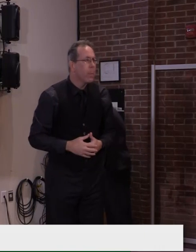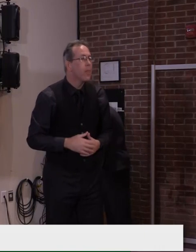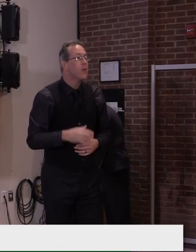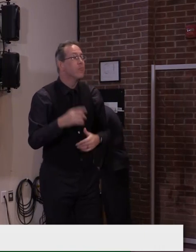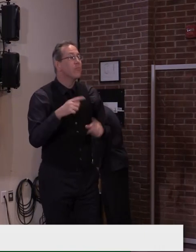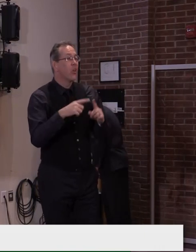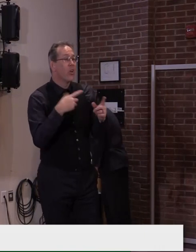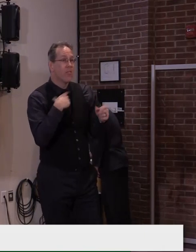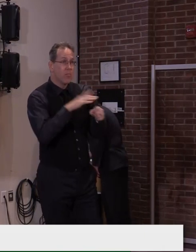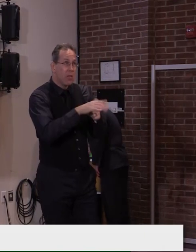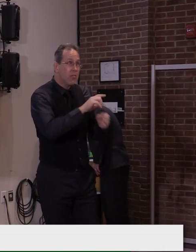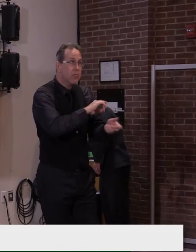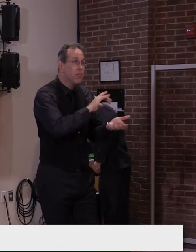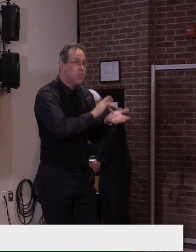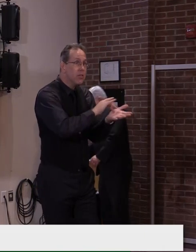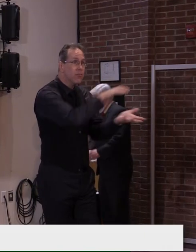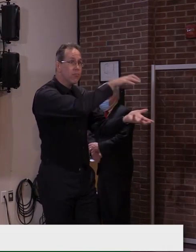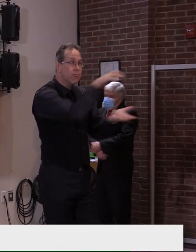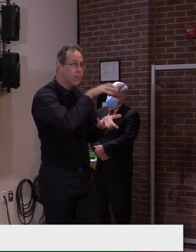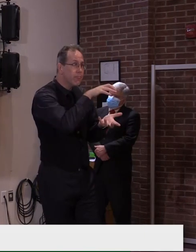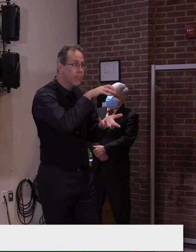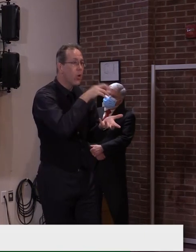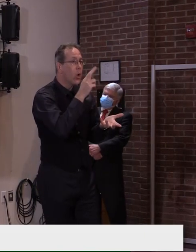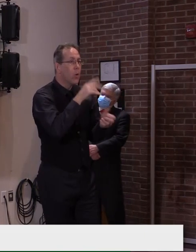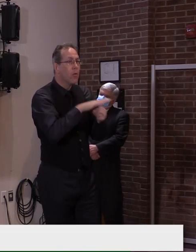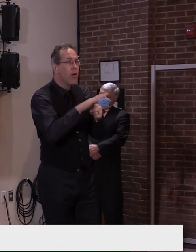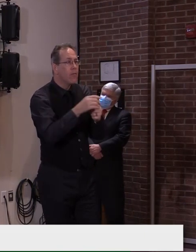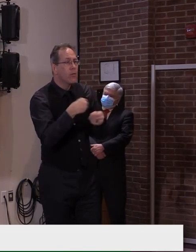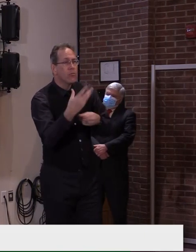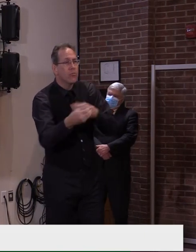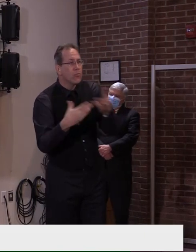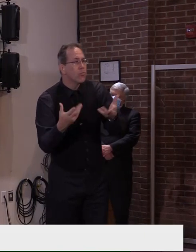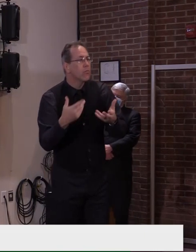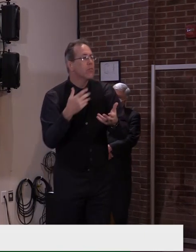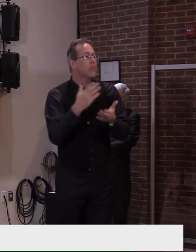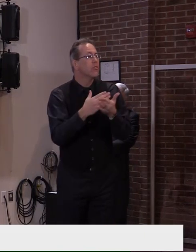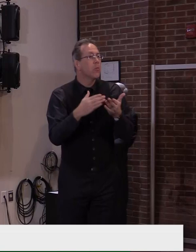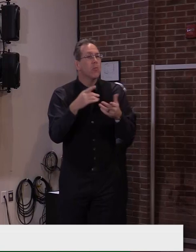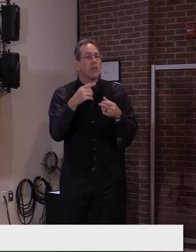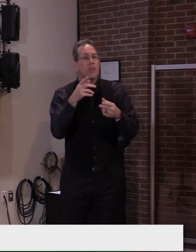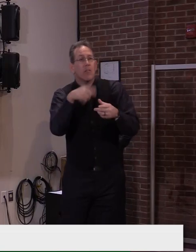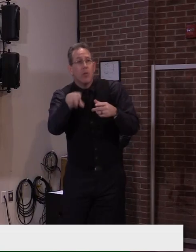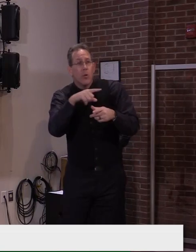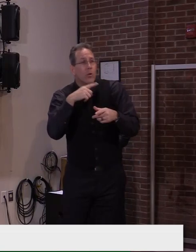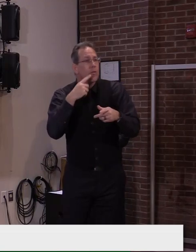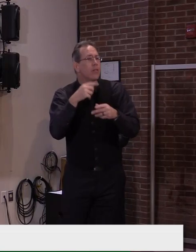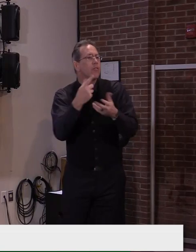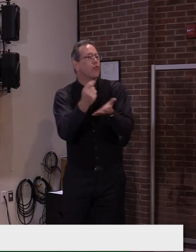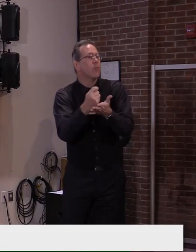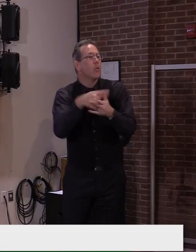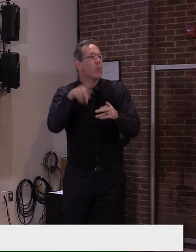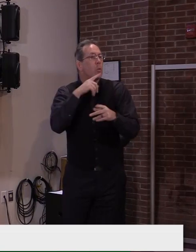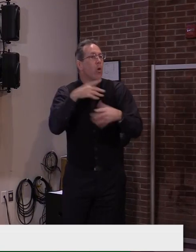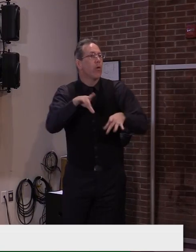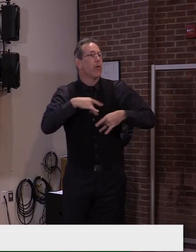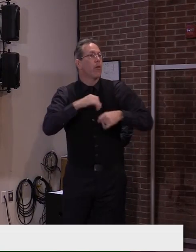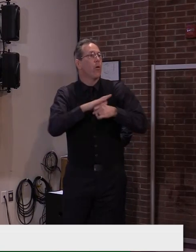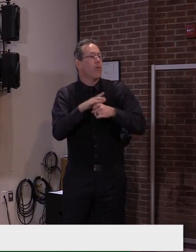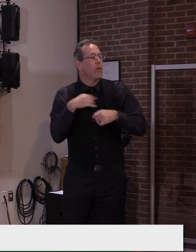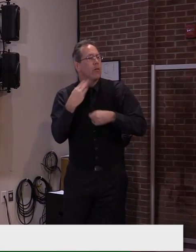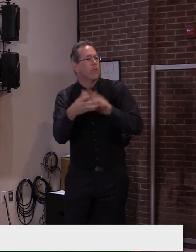the range of a couple hundred people at most early on in our experience. And that's all related